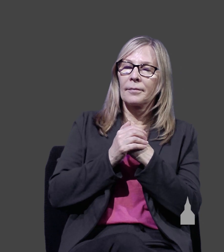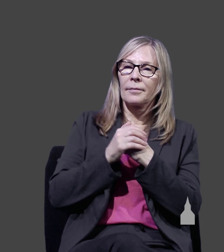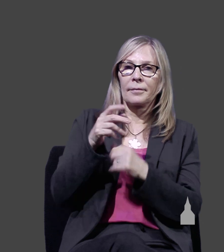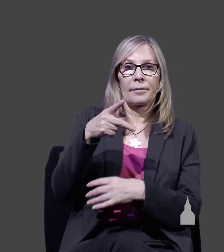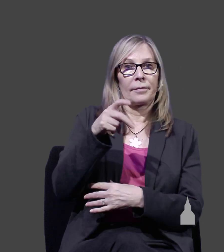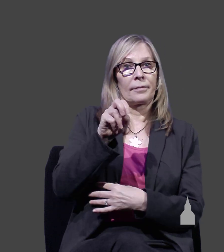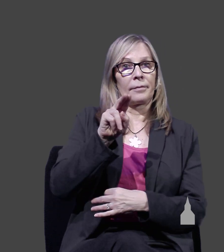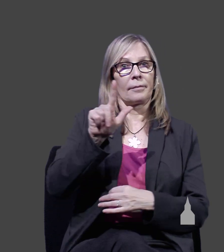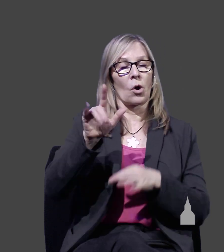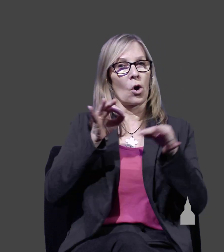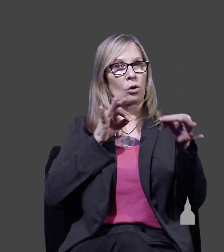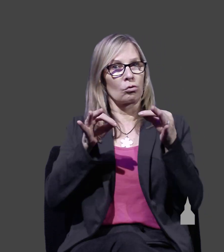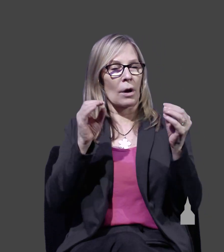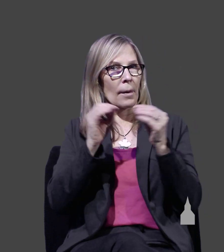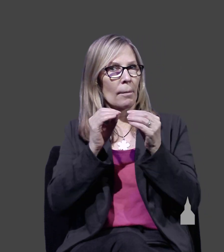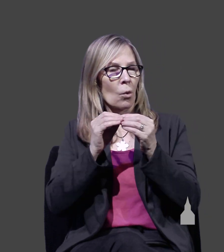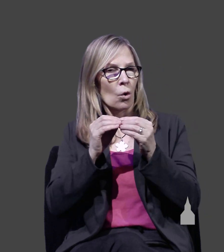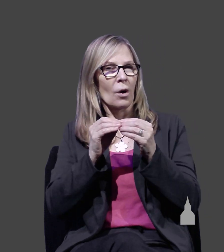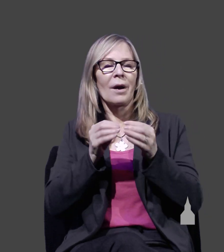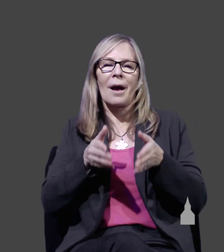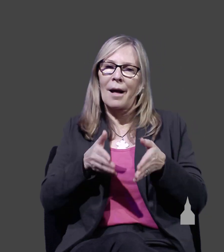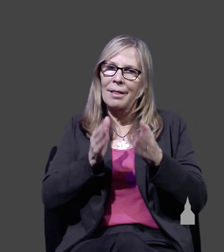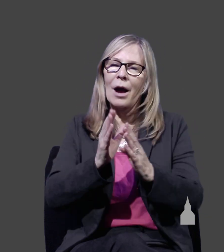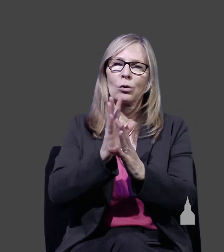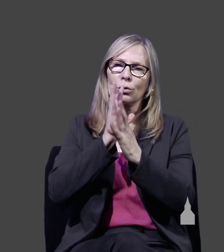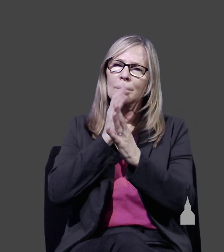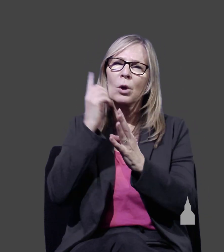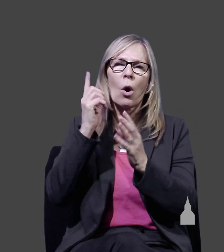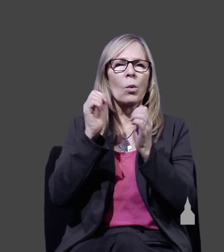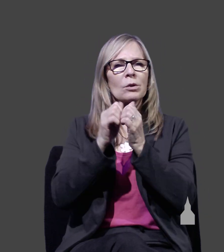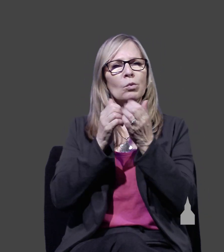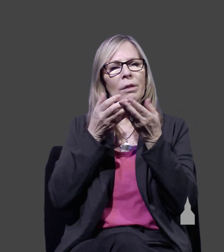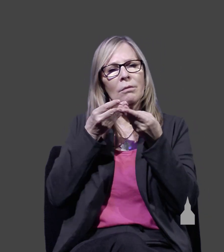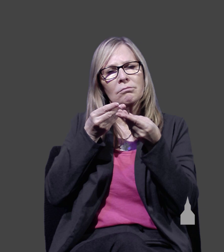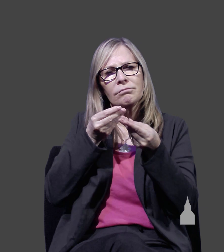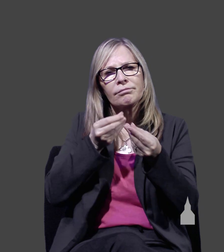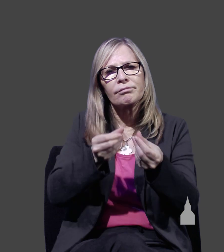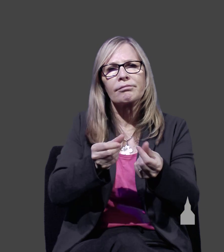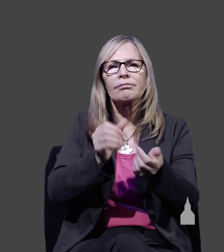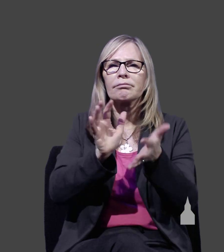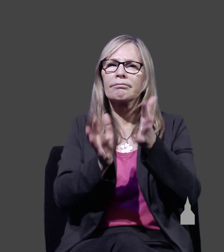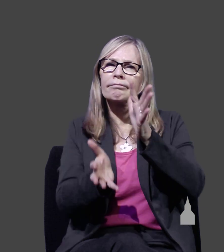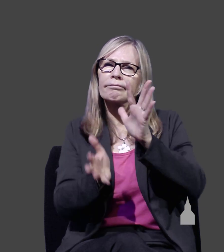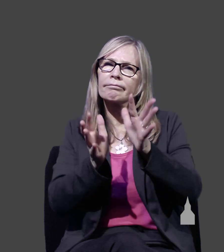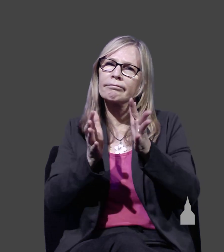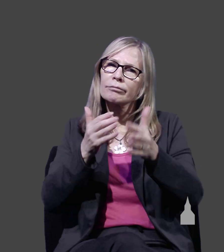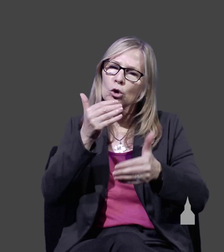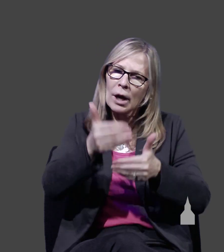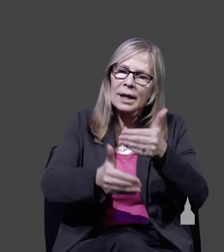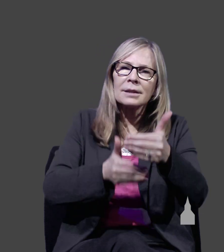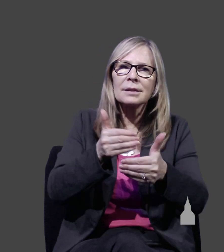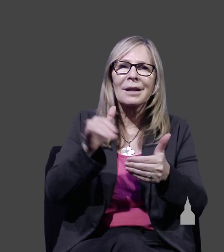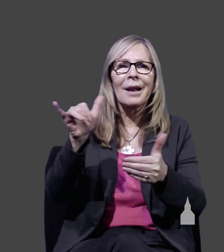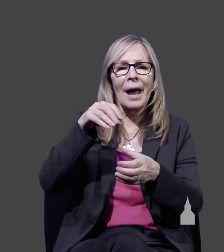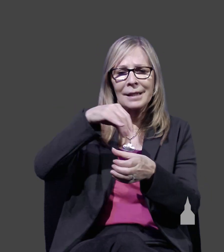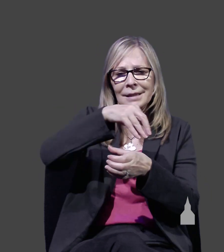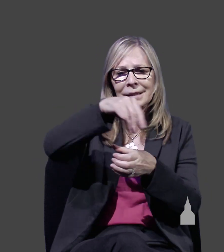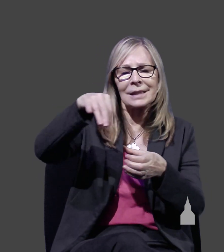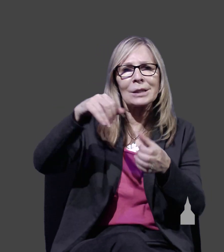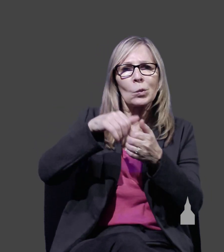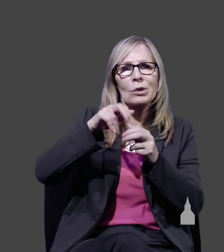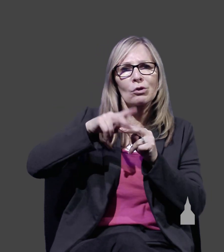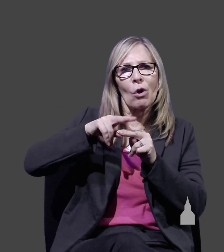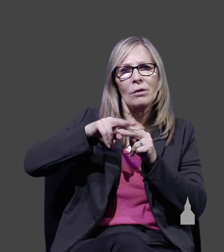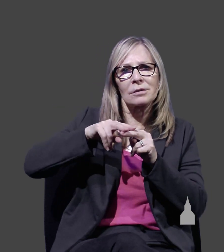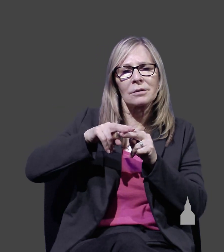Paul describes further what he's saying. Let your speech always be with grace, as though seasoned with salt. I read two lines of thinking on